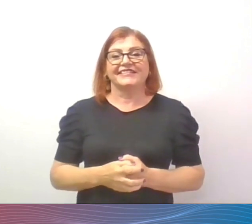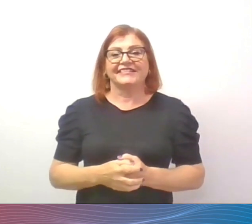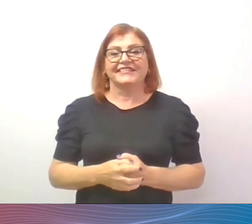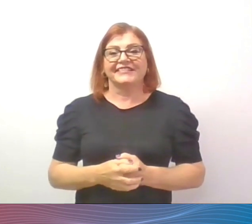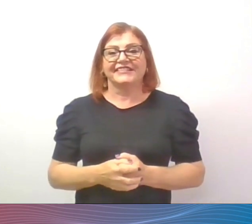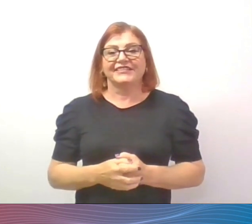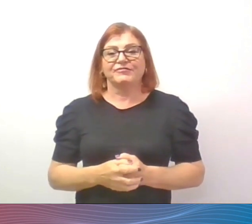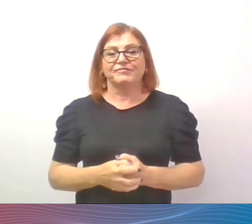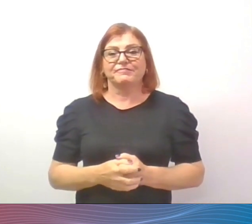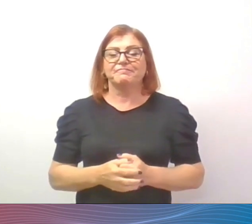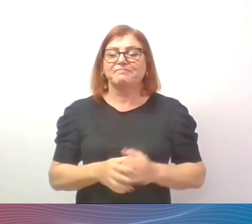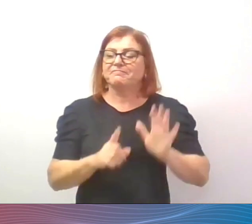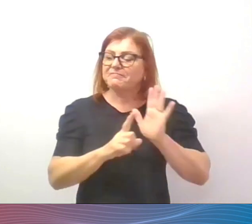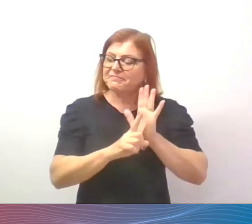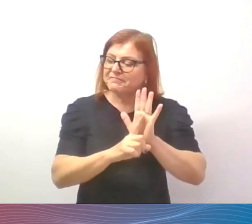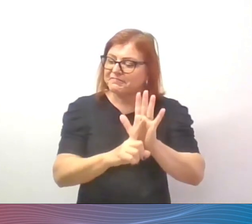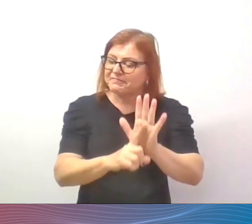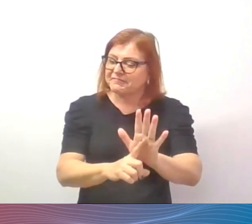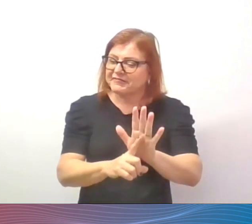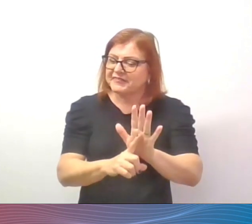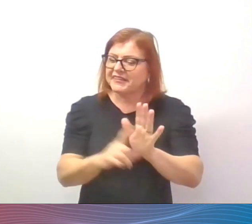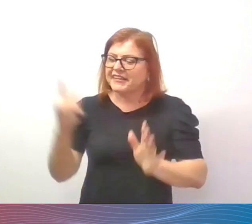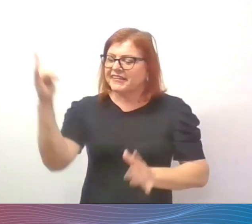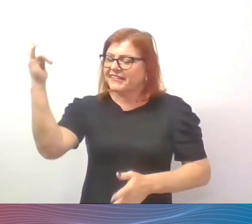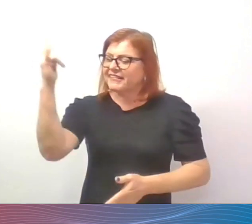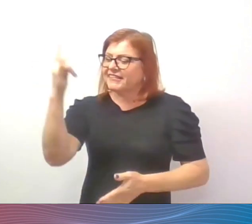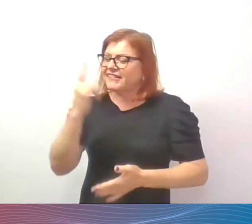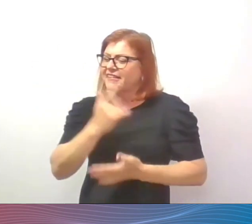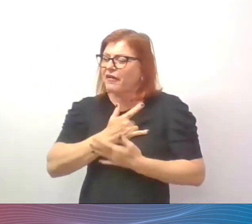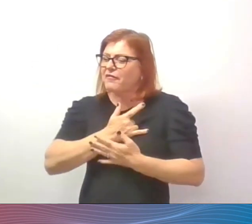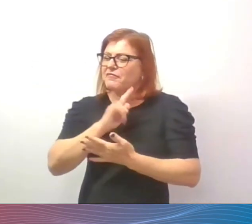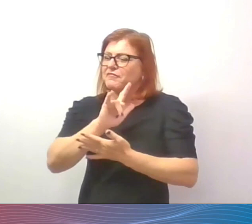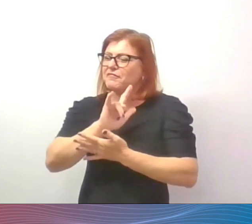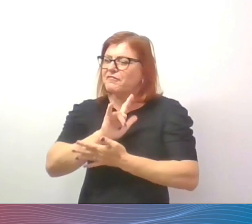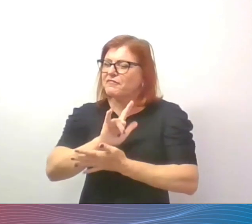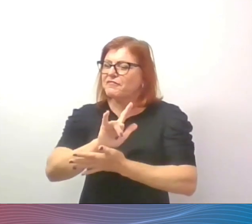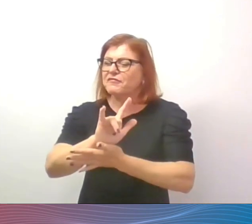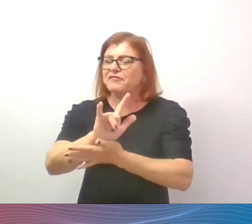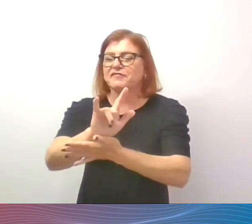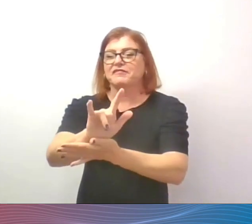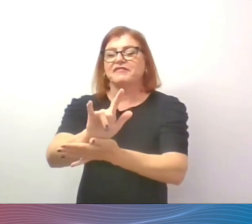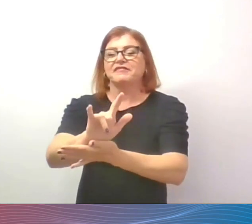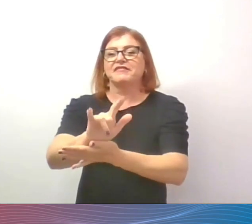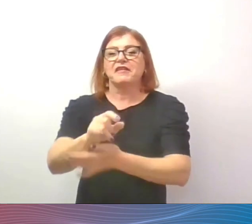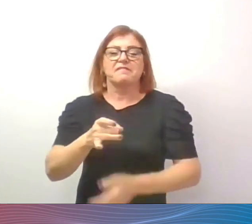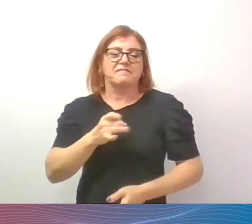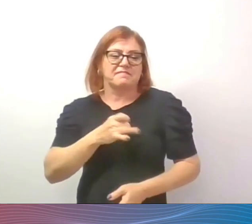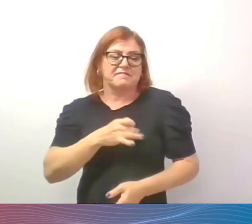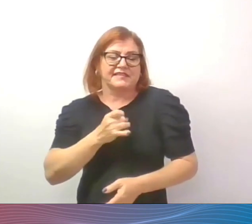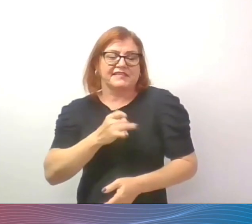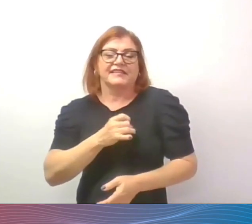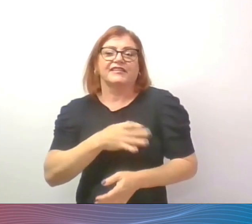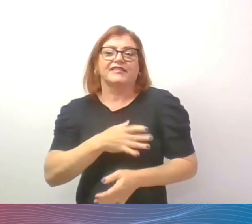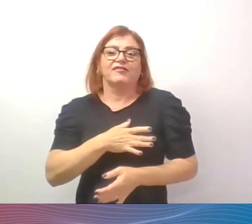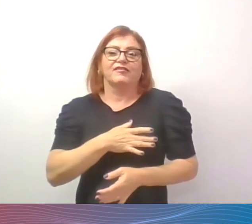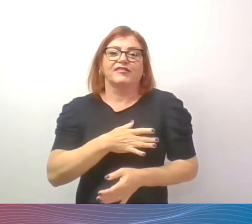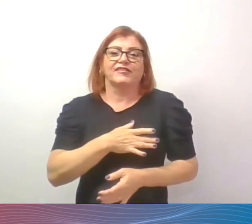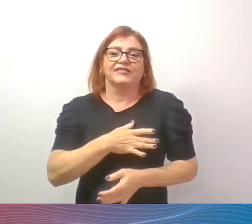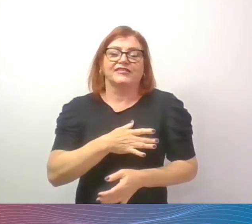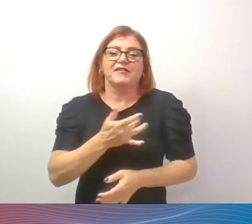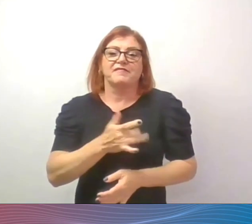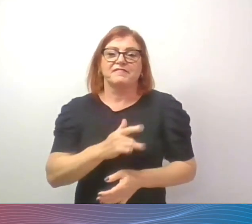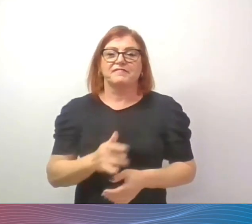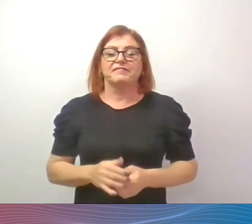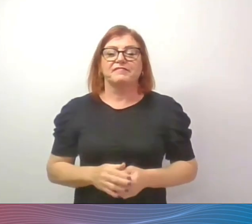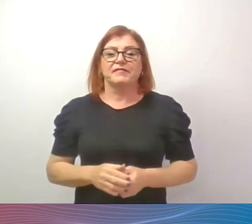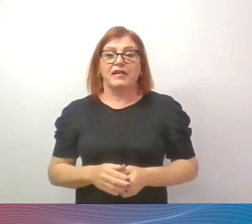demonstração de amor e misericórdia de Deus para com o homem que caiu. And this is the demonstration of God's love